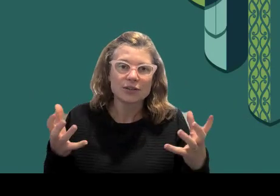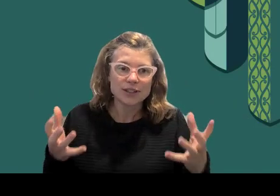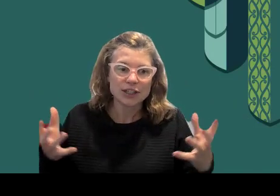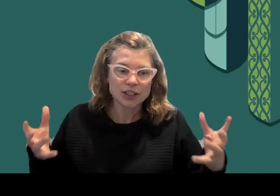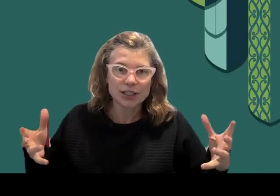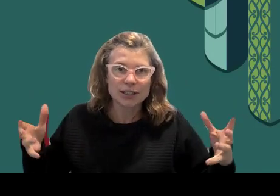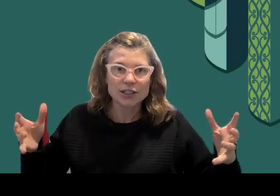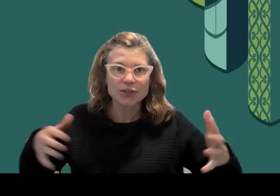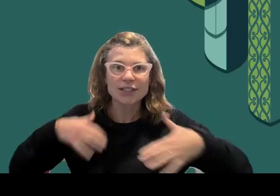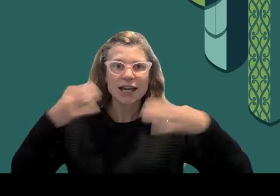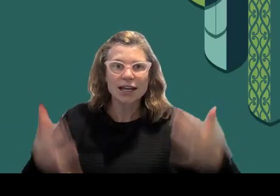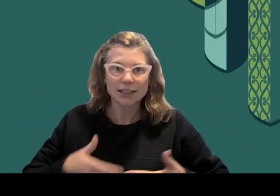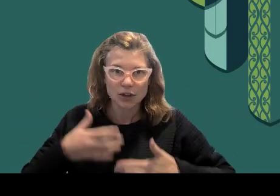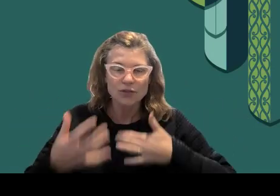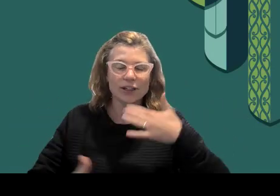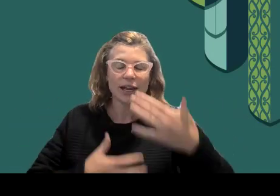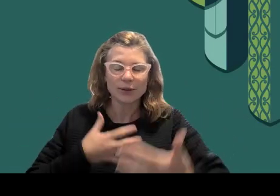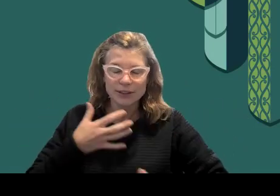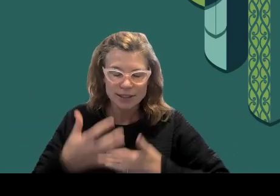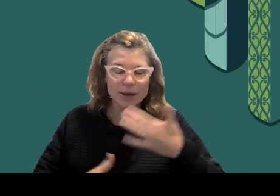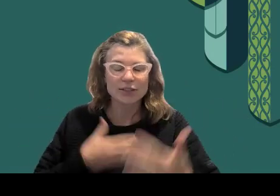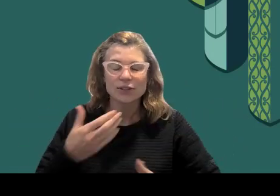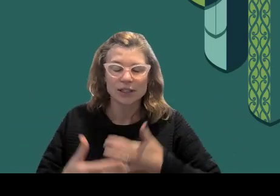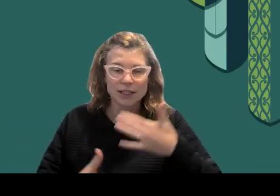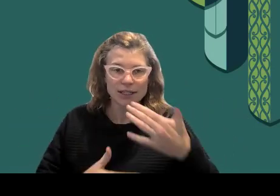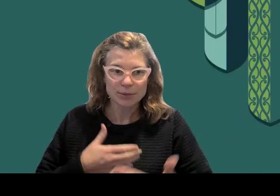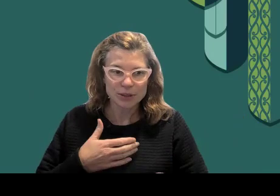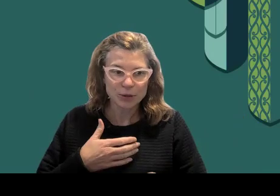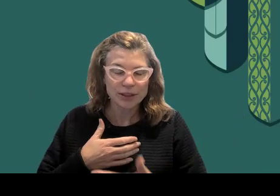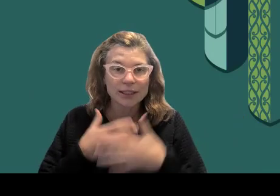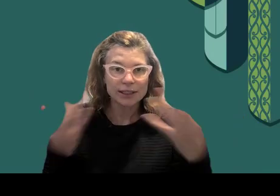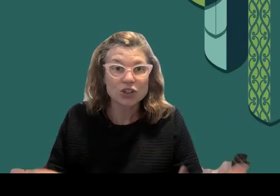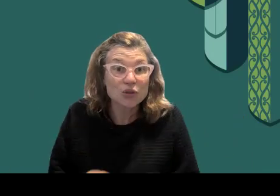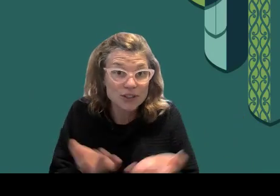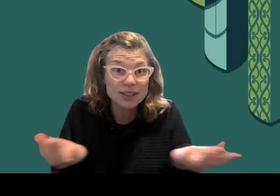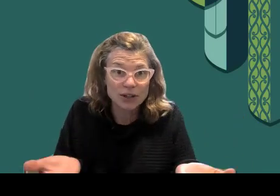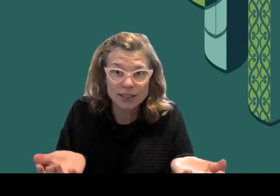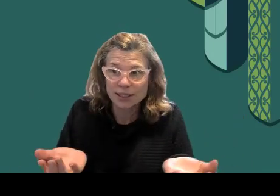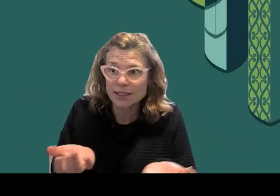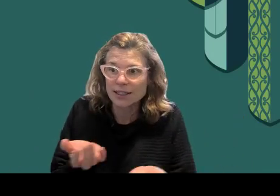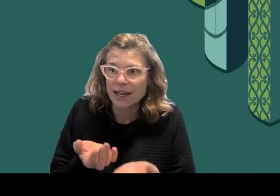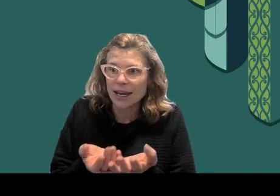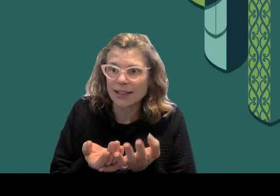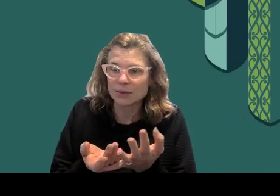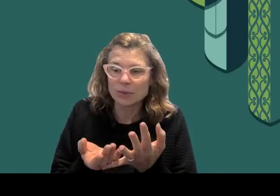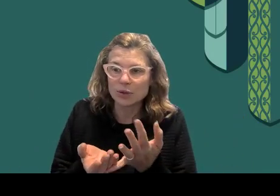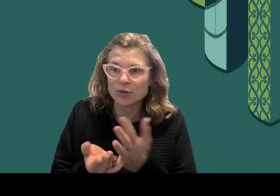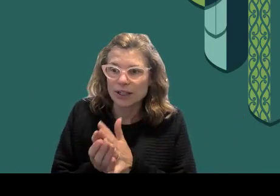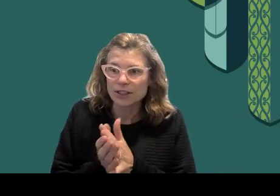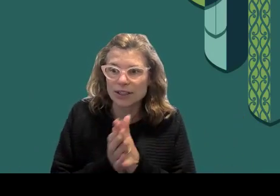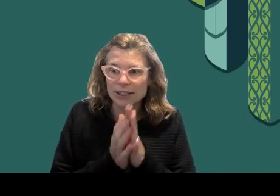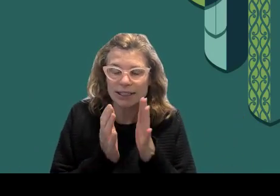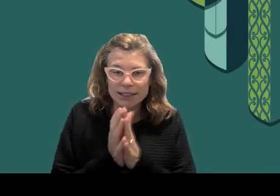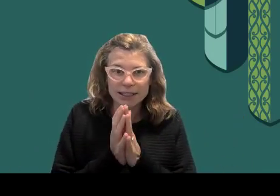to the conversation and sort of starting it off and allowing the space for someone to surface their ideas. And then we